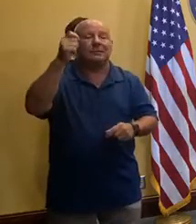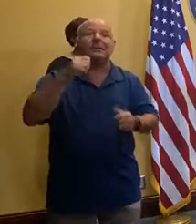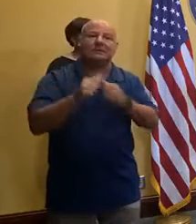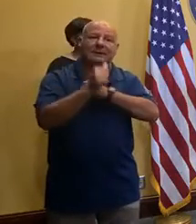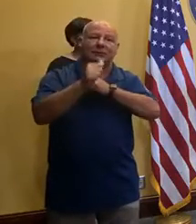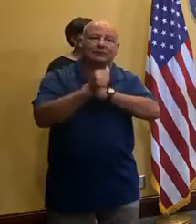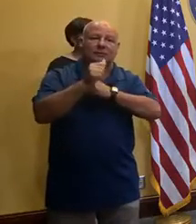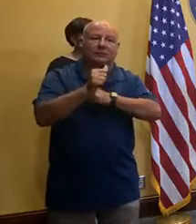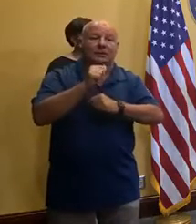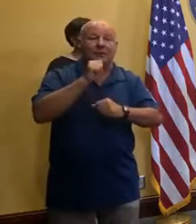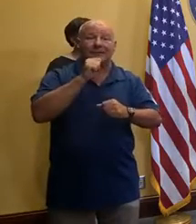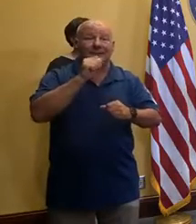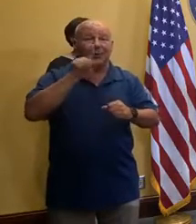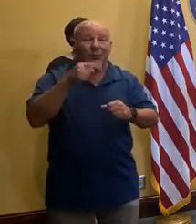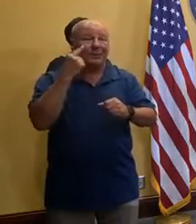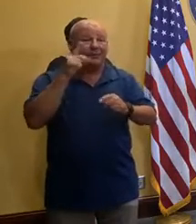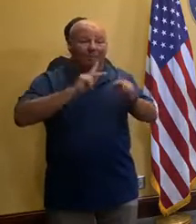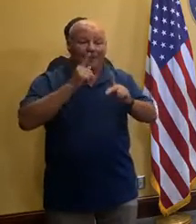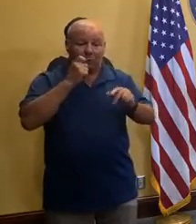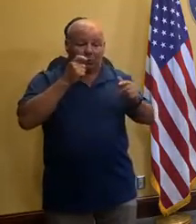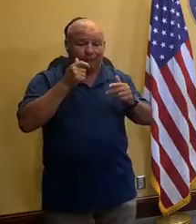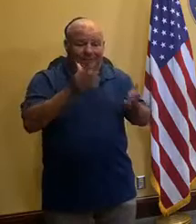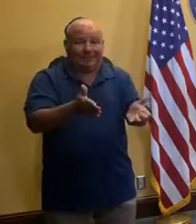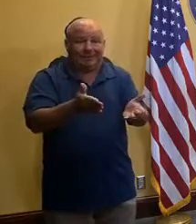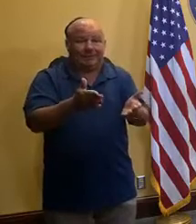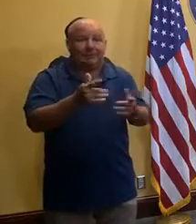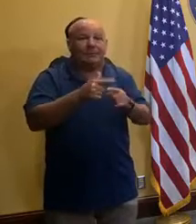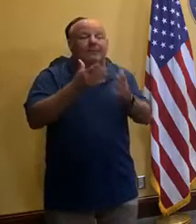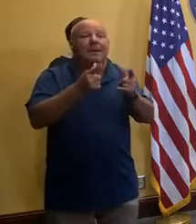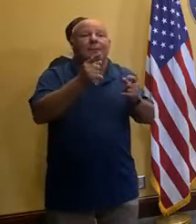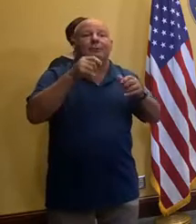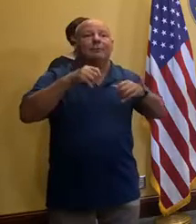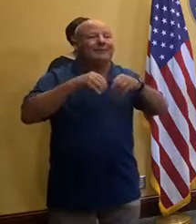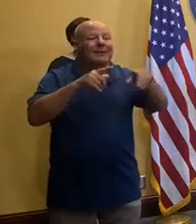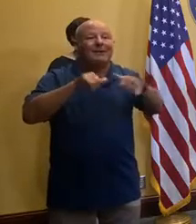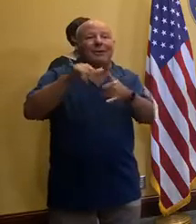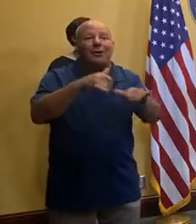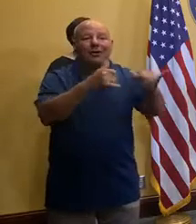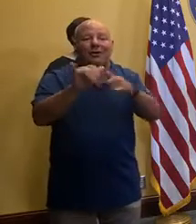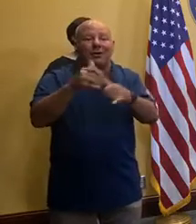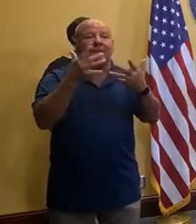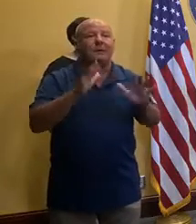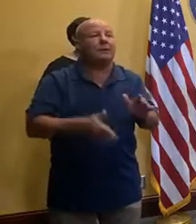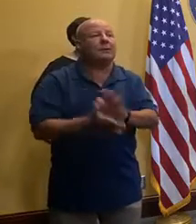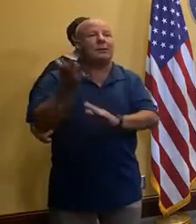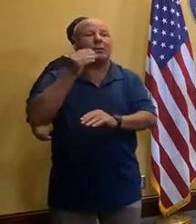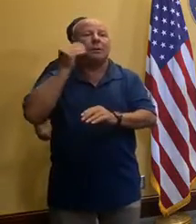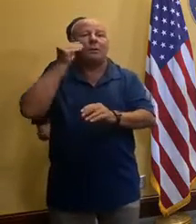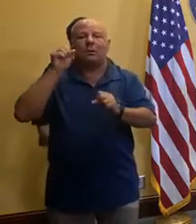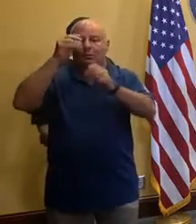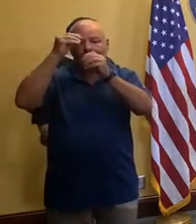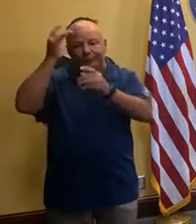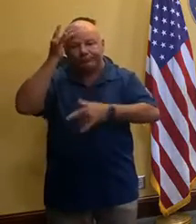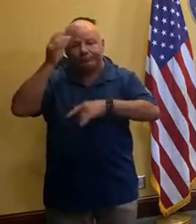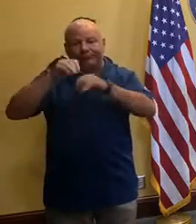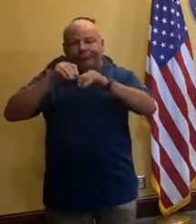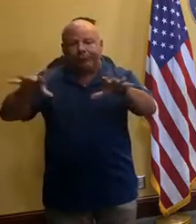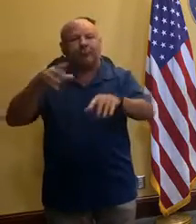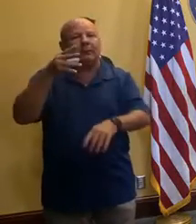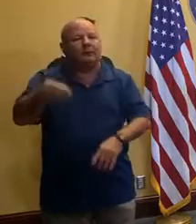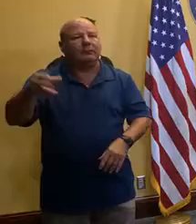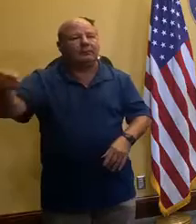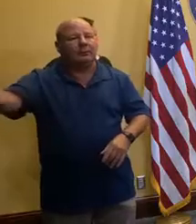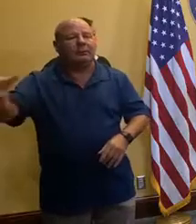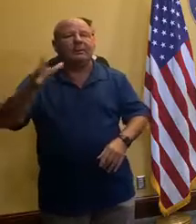COVID-19, but for the unsuspecting people that you may be taking it home to, your mothers, your grandmothers, fathers, grandfathers, aunts and